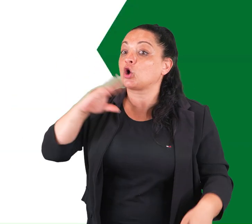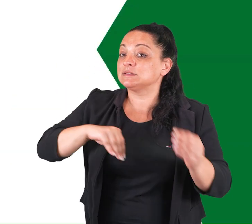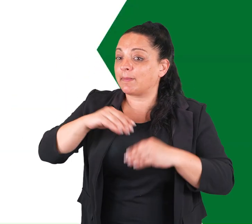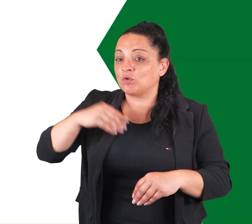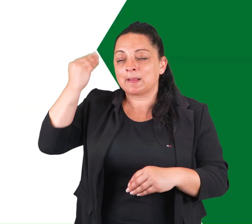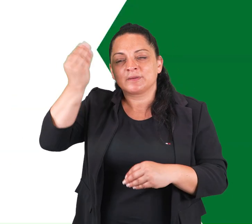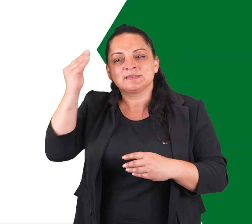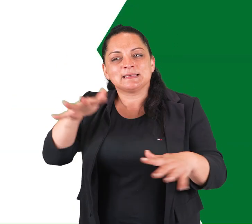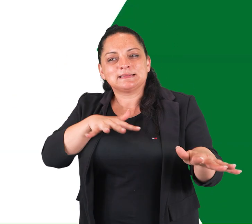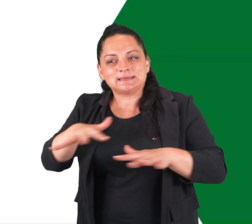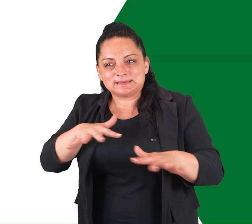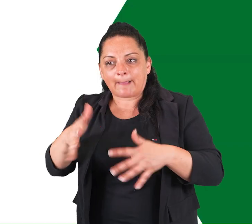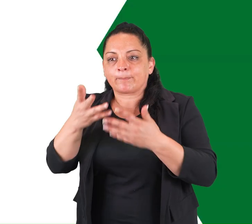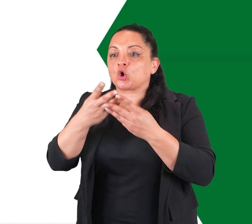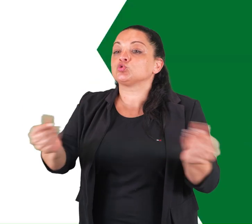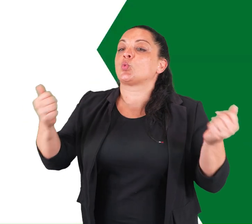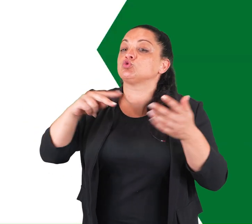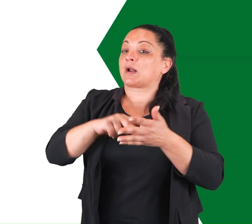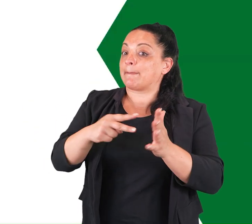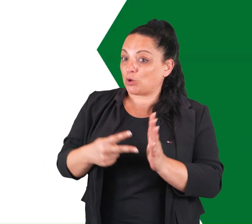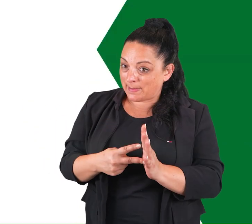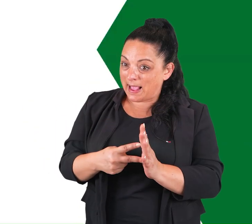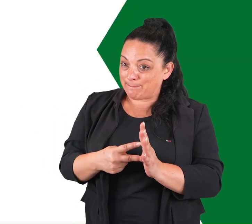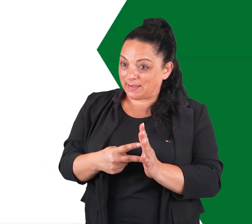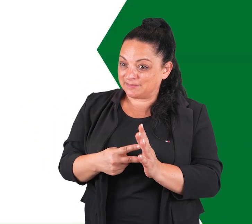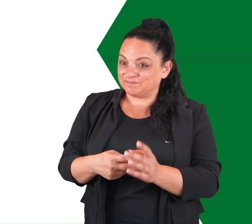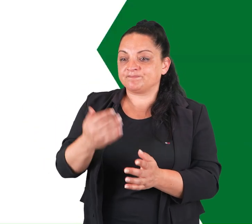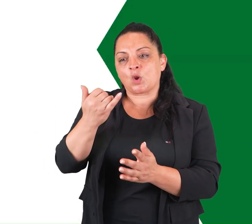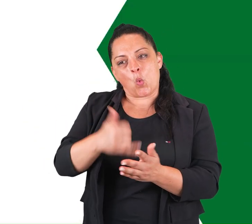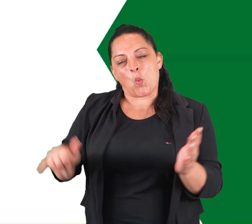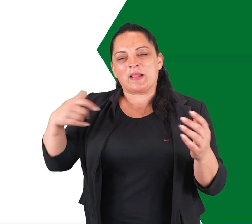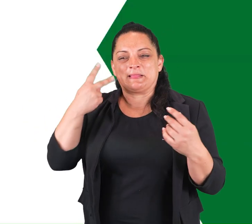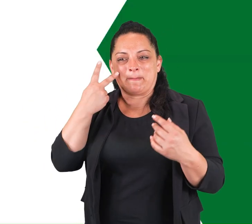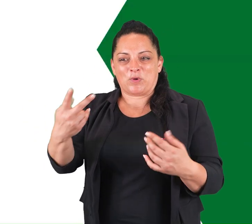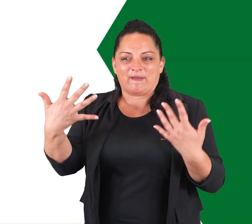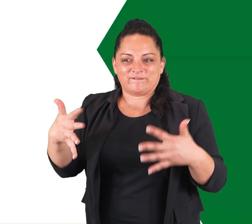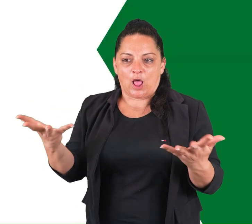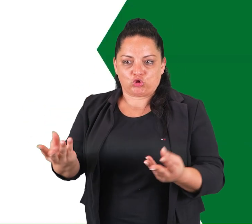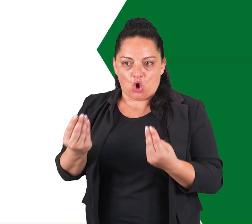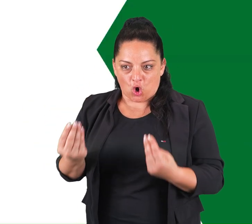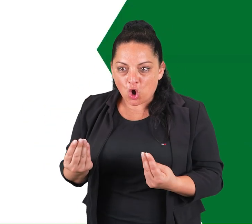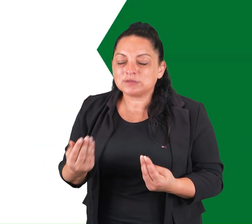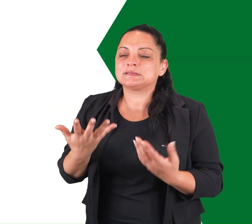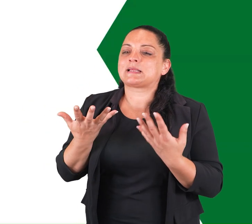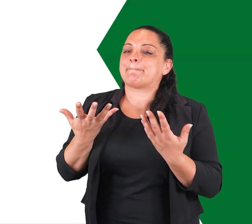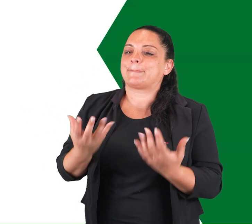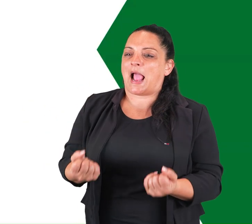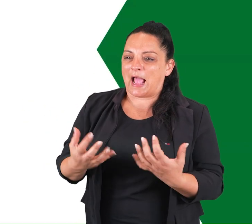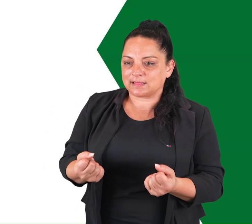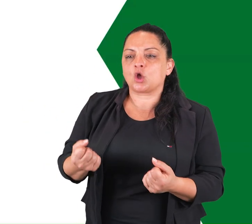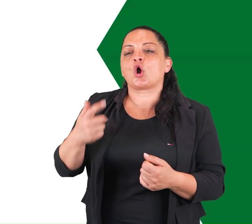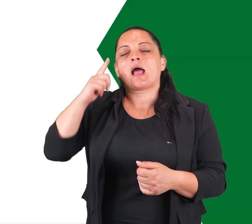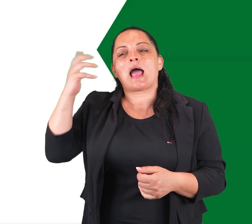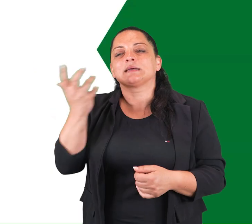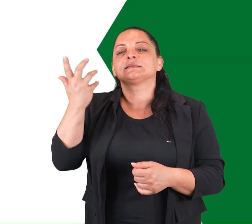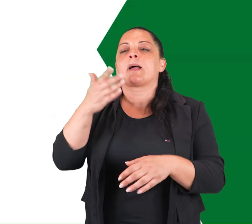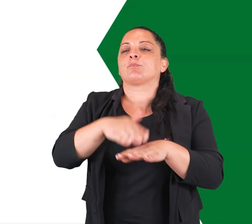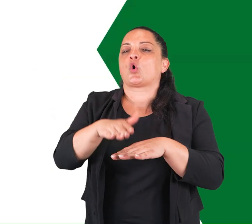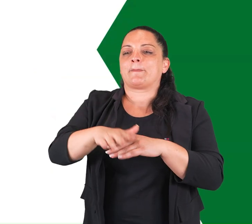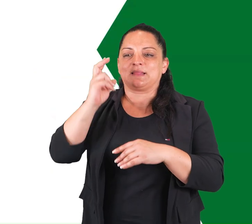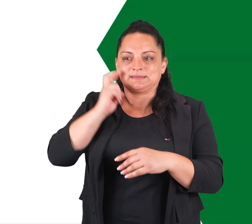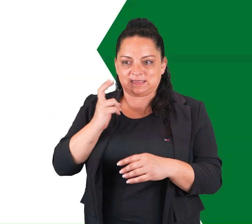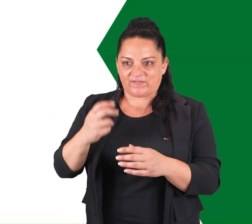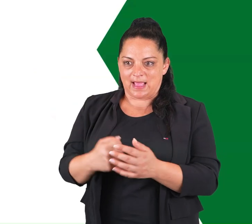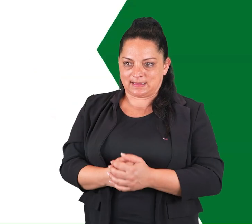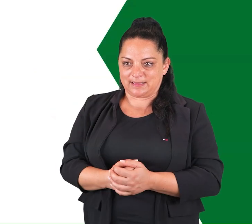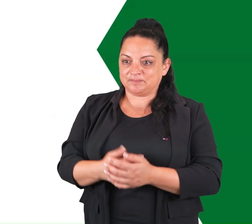as the environmental awareness, system thinking, and problem solving. And lastly, we saw some practical